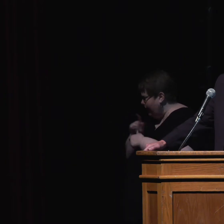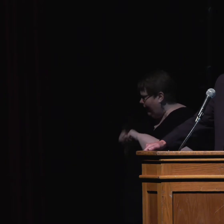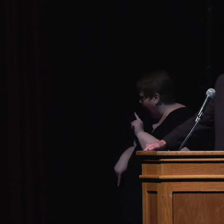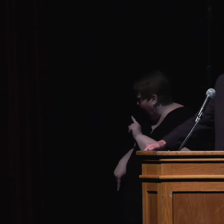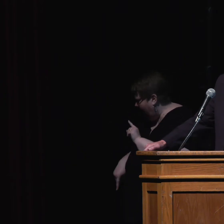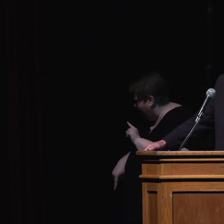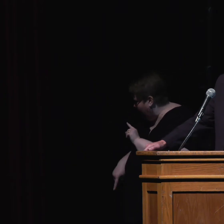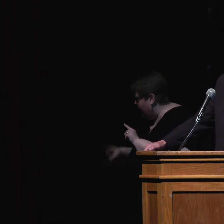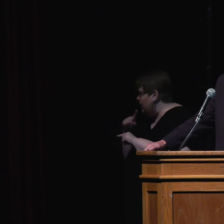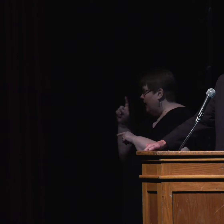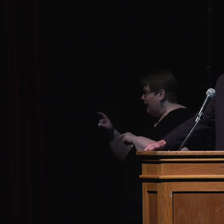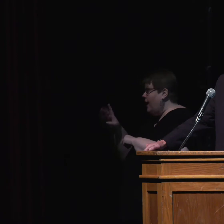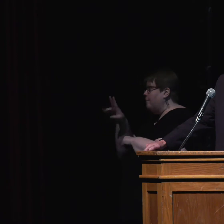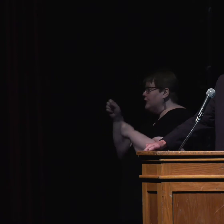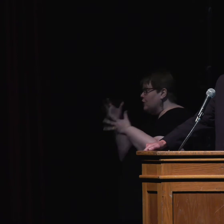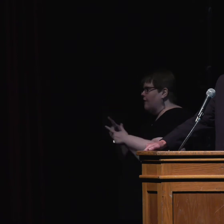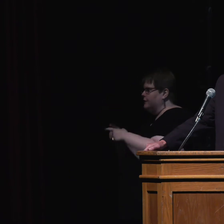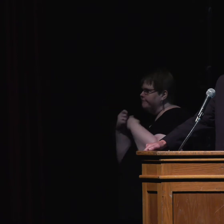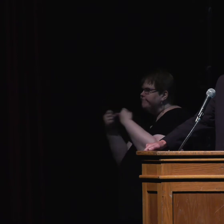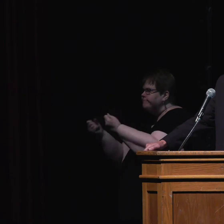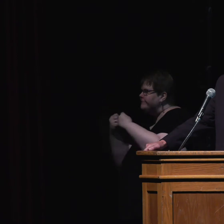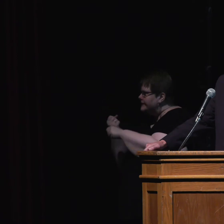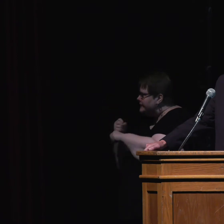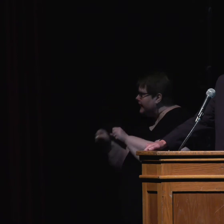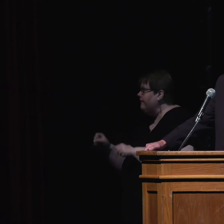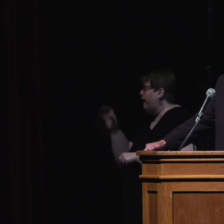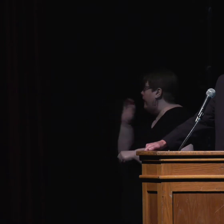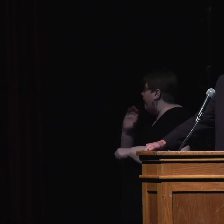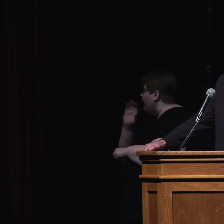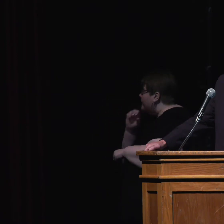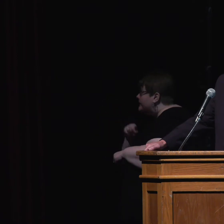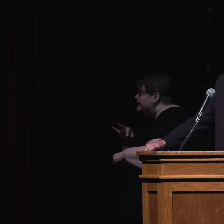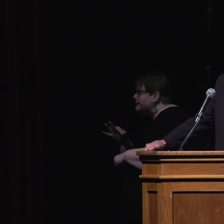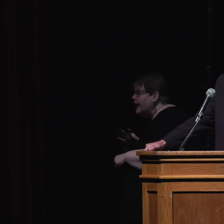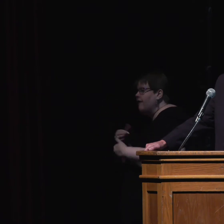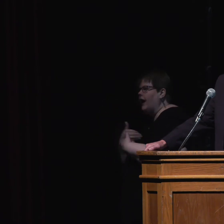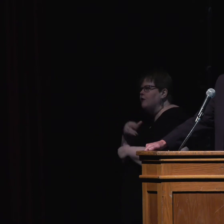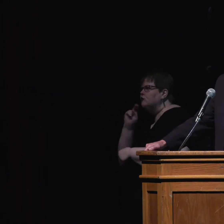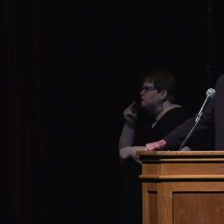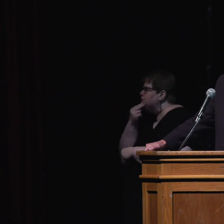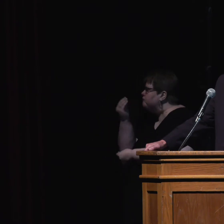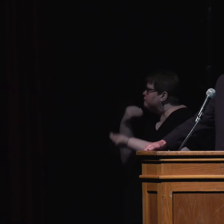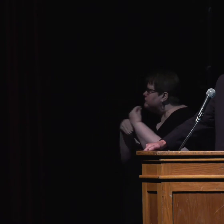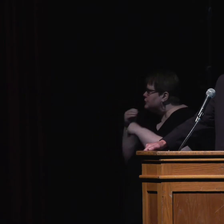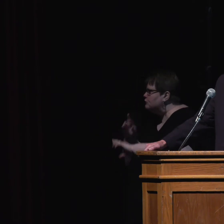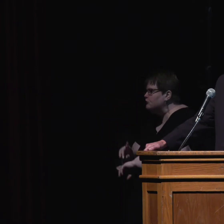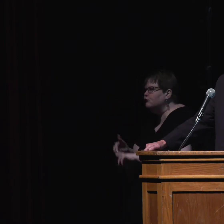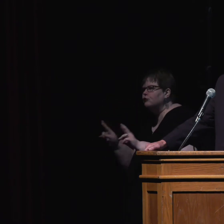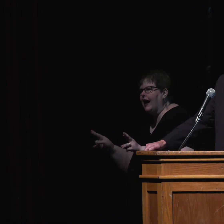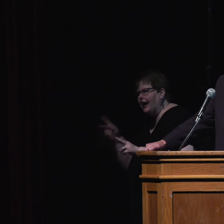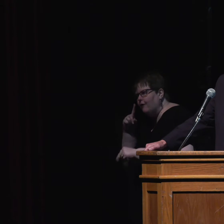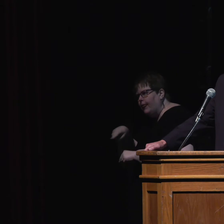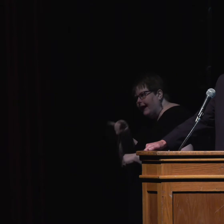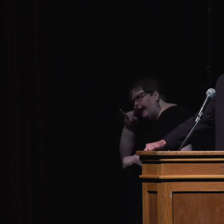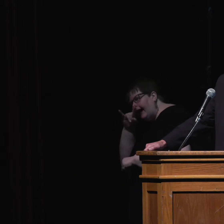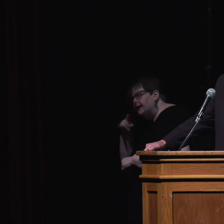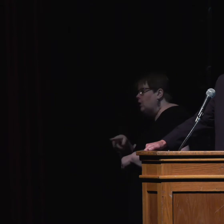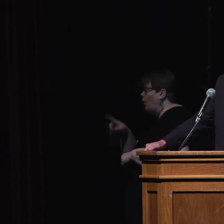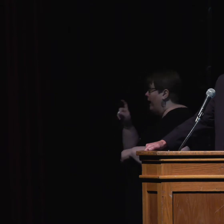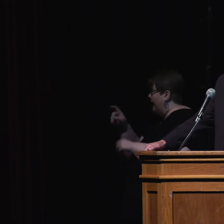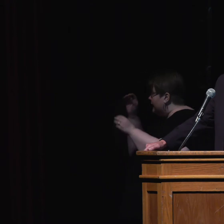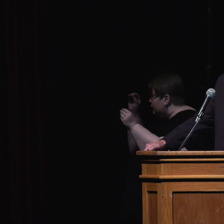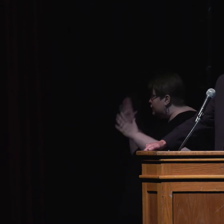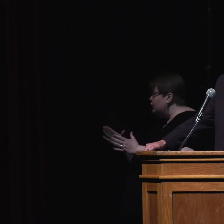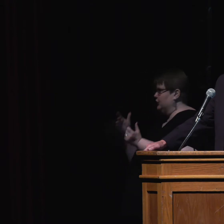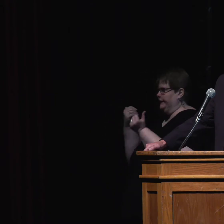bus drivers and aides to transport the kids safely to school. We need the cafeteria staff to have nutritious meals ready for those kids. We need the